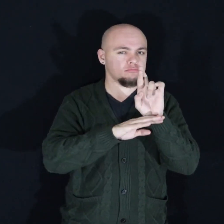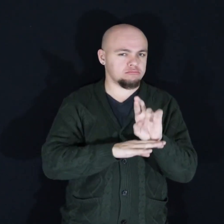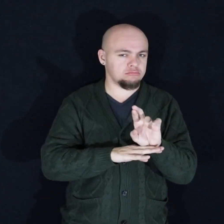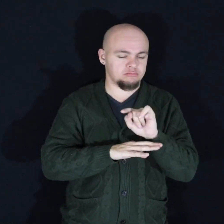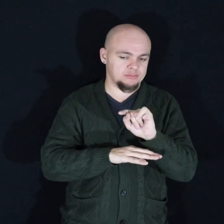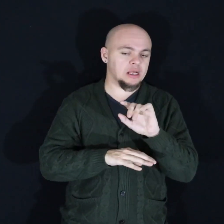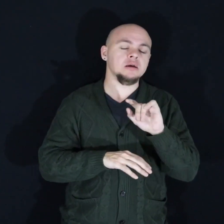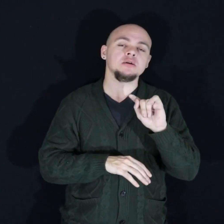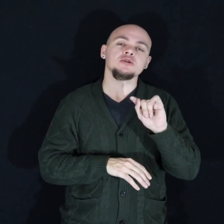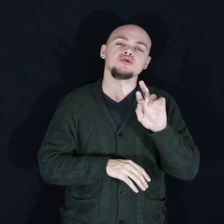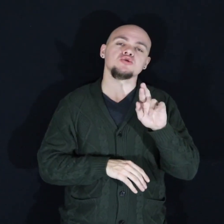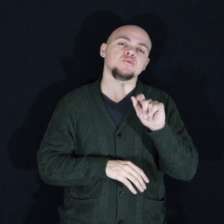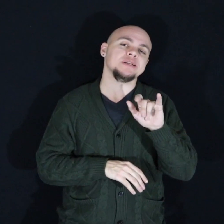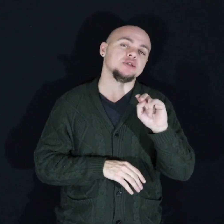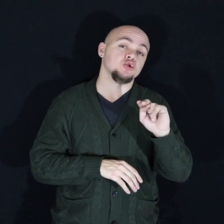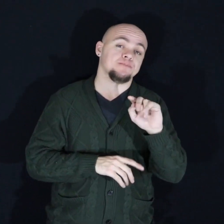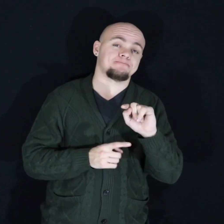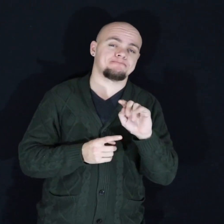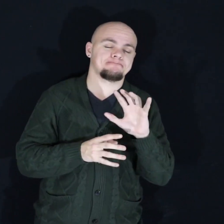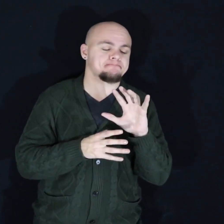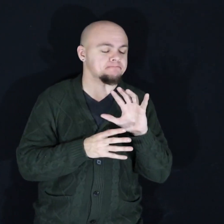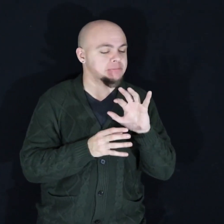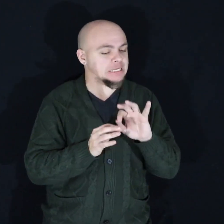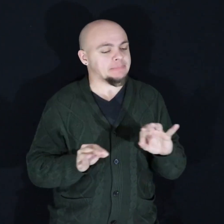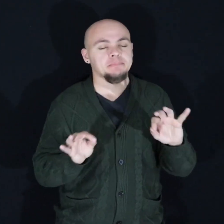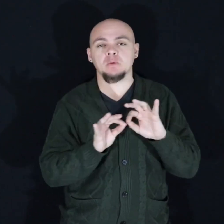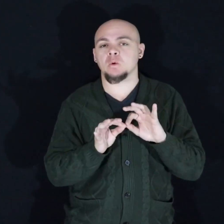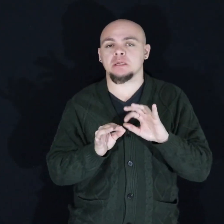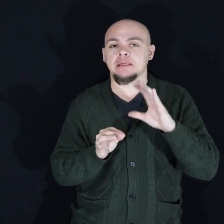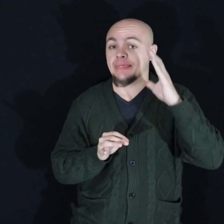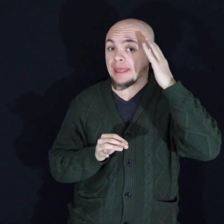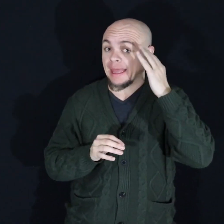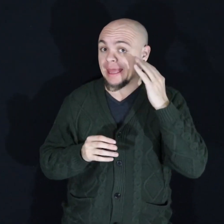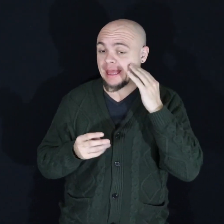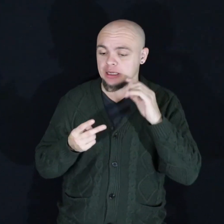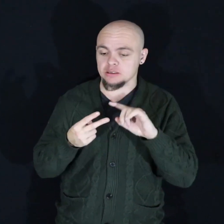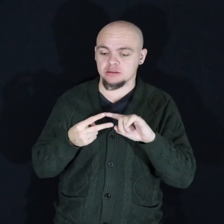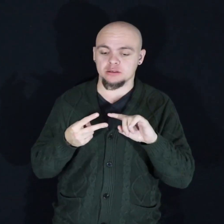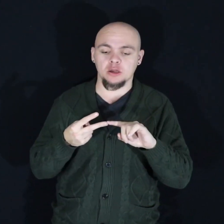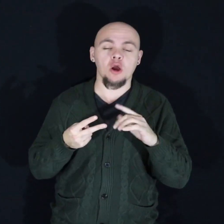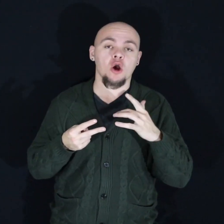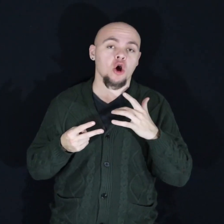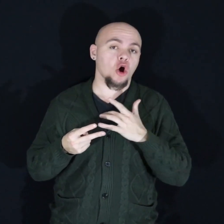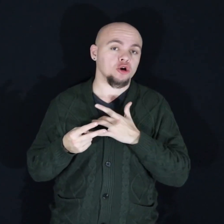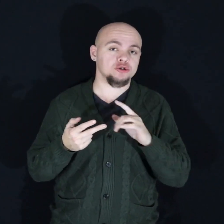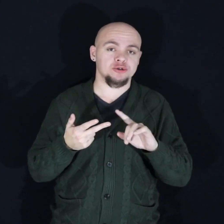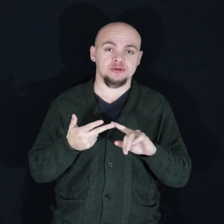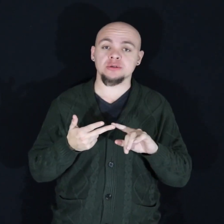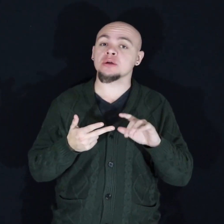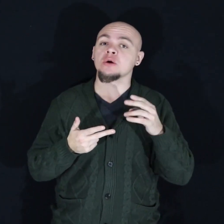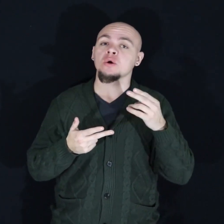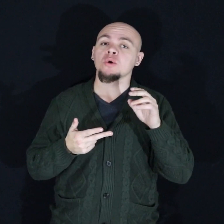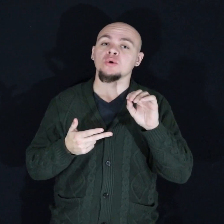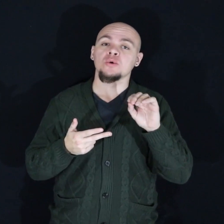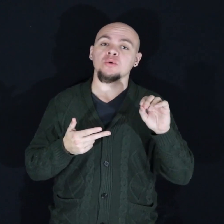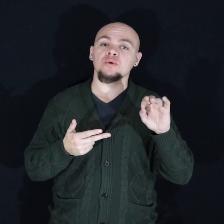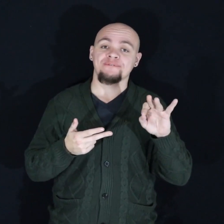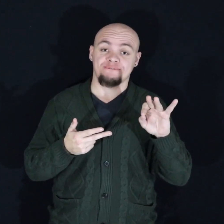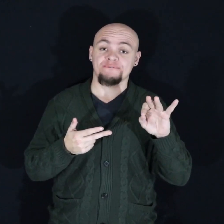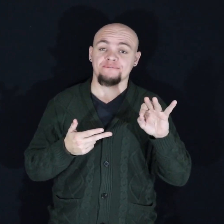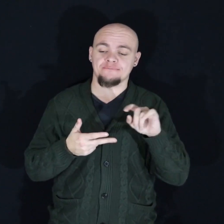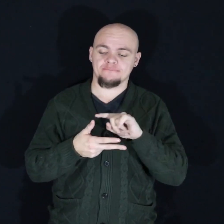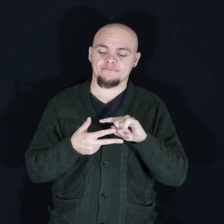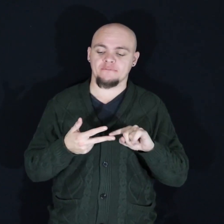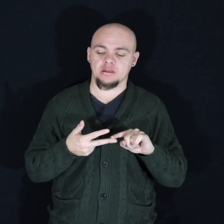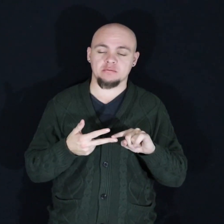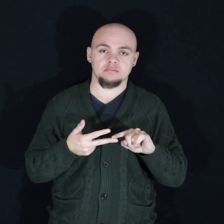tradition, the most significant parts of the horse are preserved: the head, and the heart, and the hooves. Each of these hold a